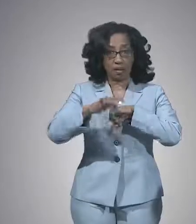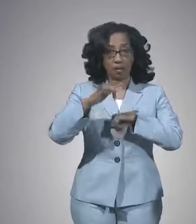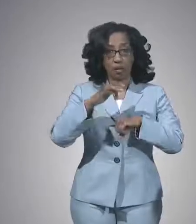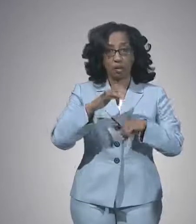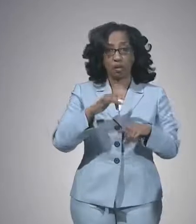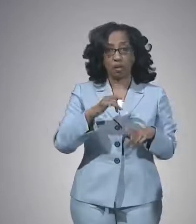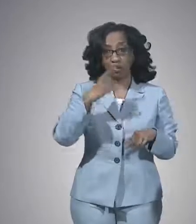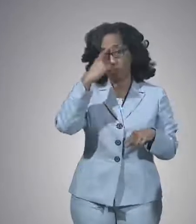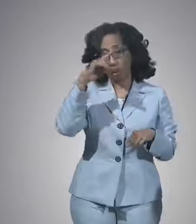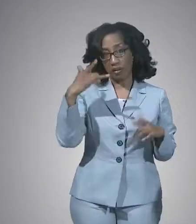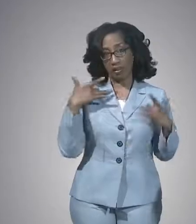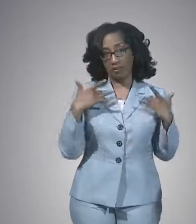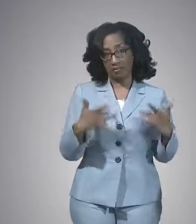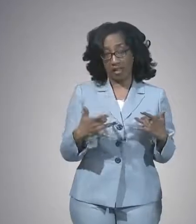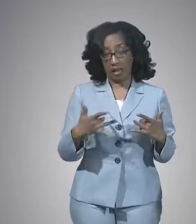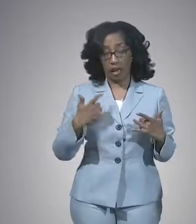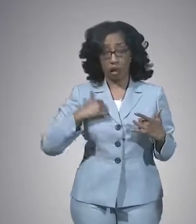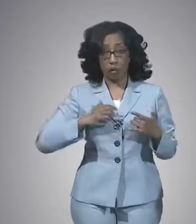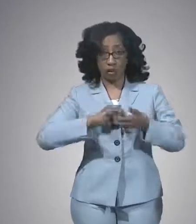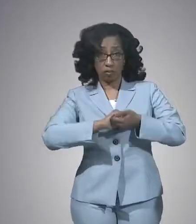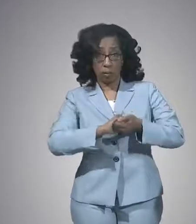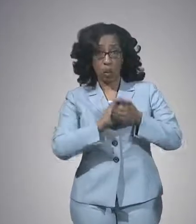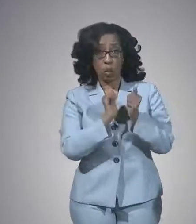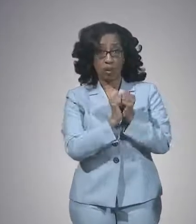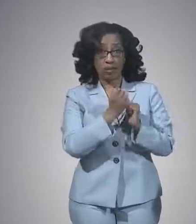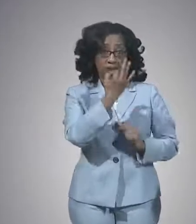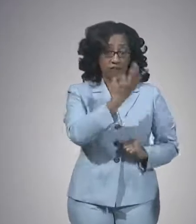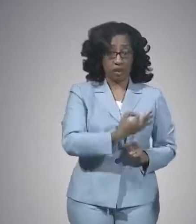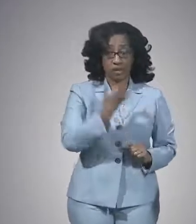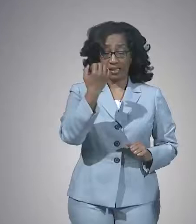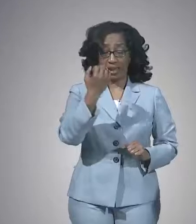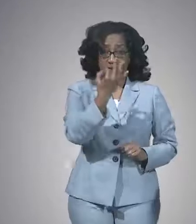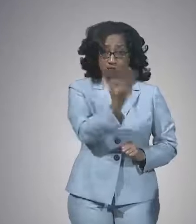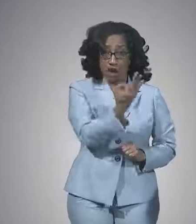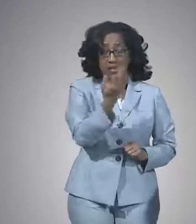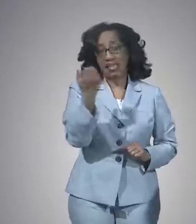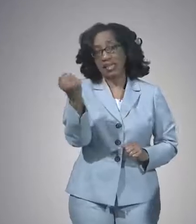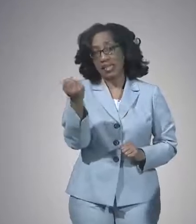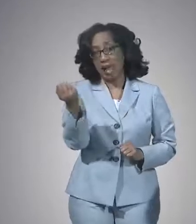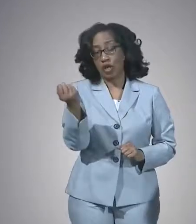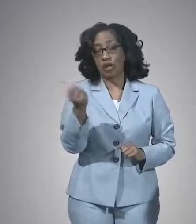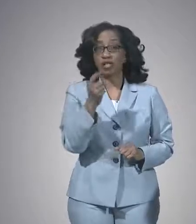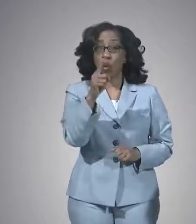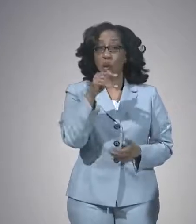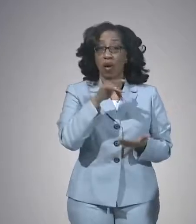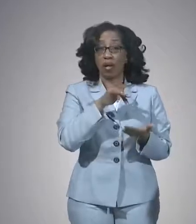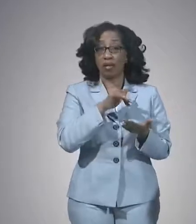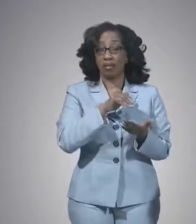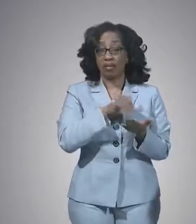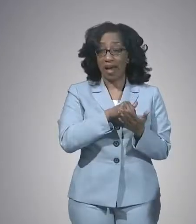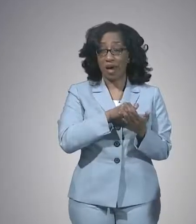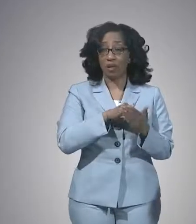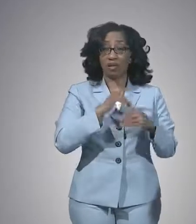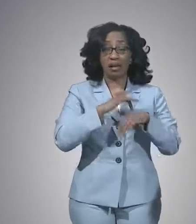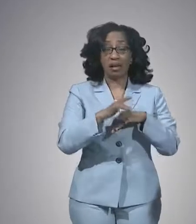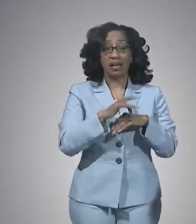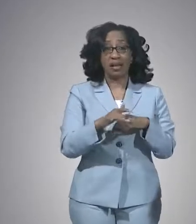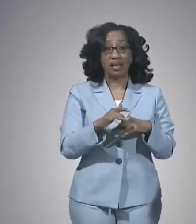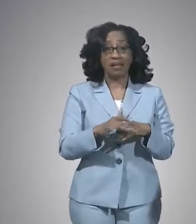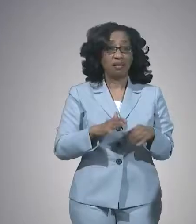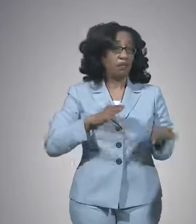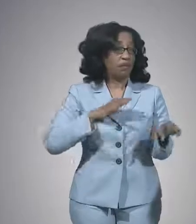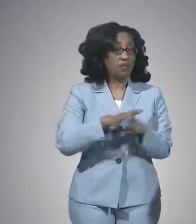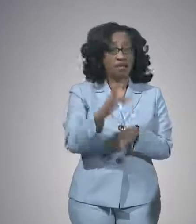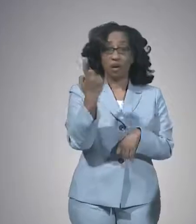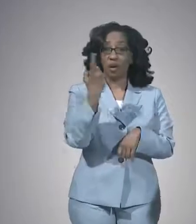we're partnering with them to do on Friday and Saturday. Those 1,000 slots were filled up within a day and a